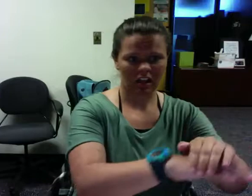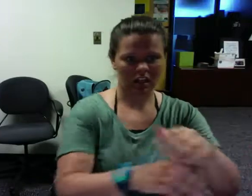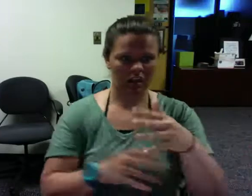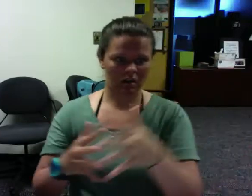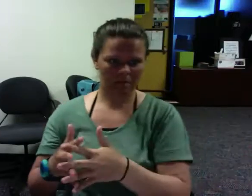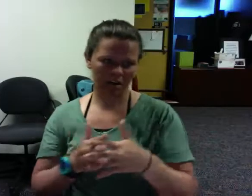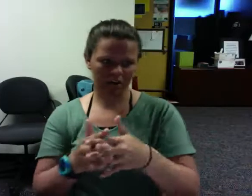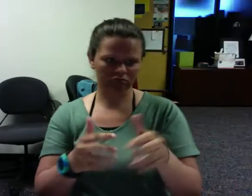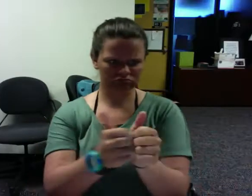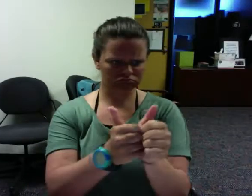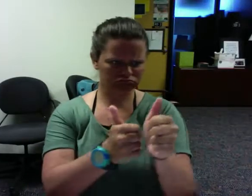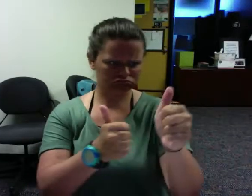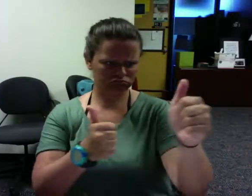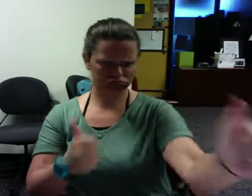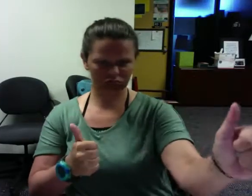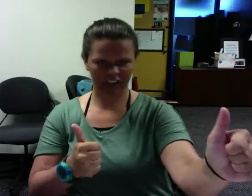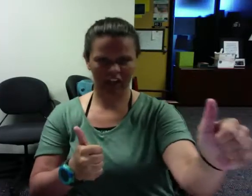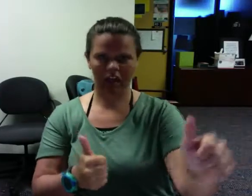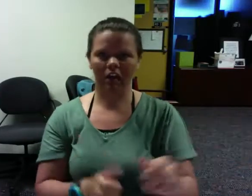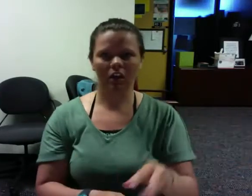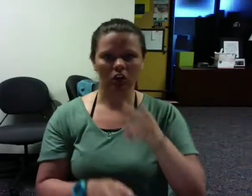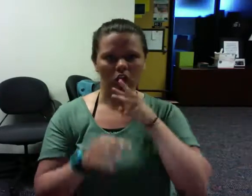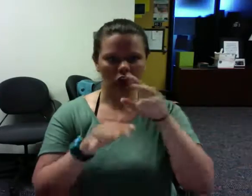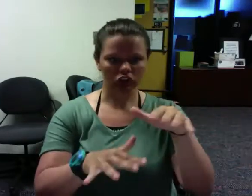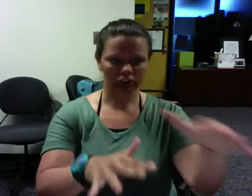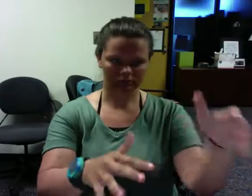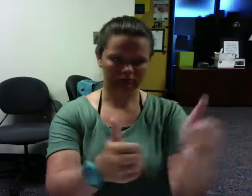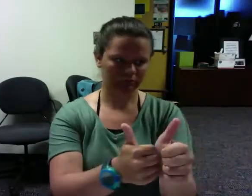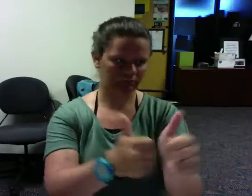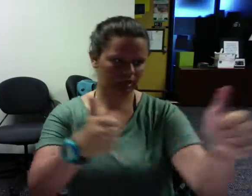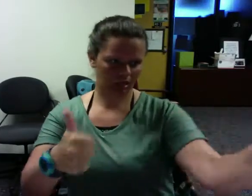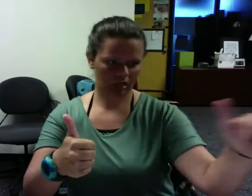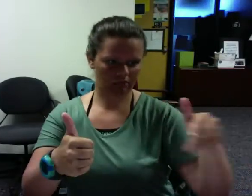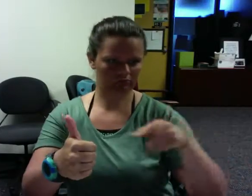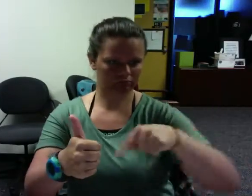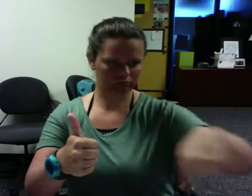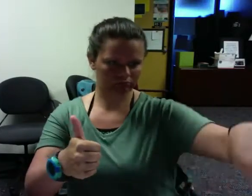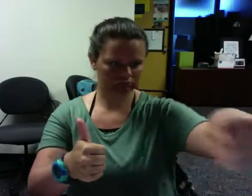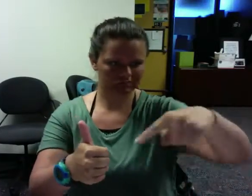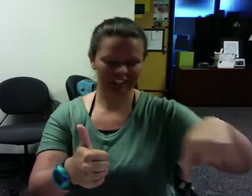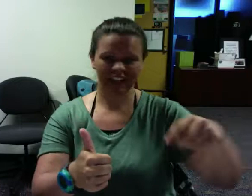They were way across an ocean. Right? Distance was a problem, and Brett?